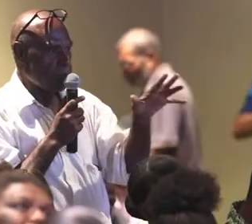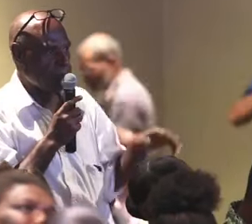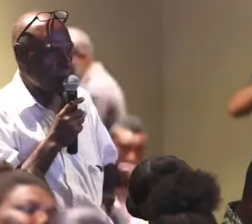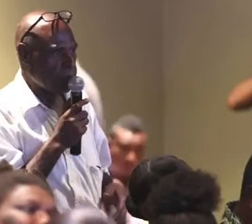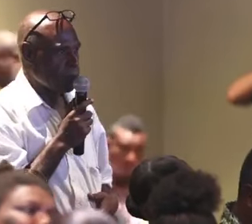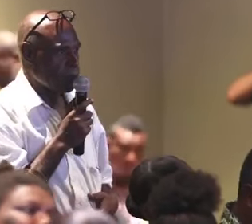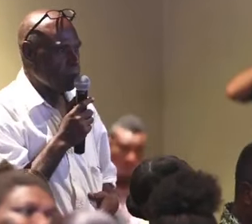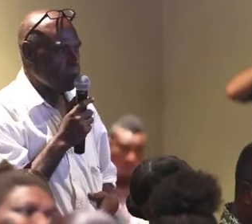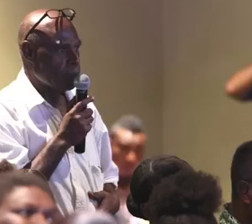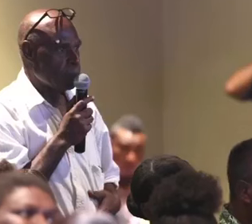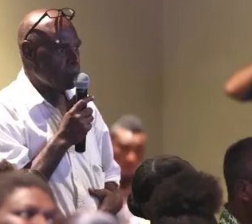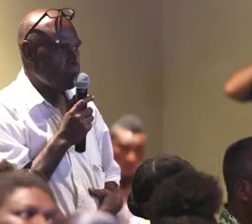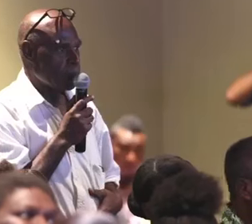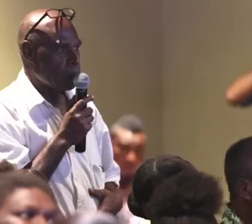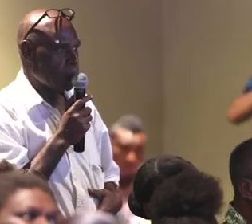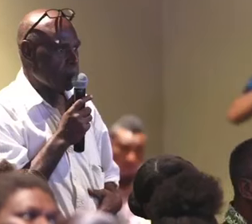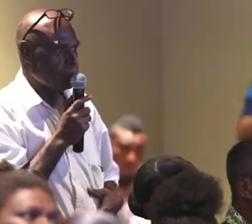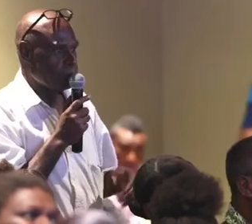Limited.